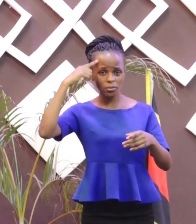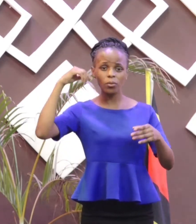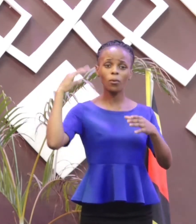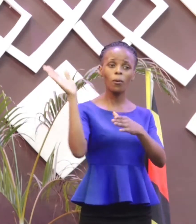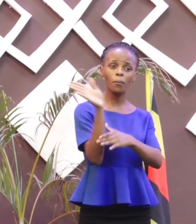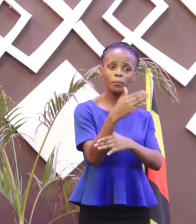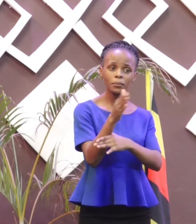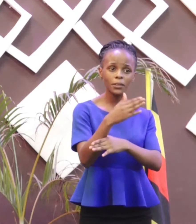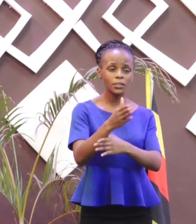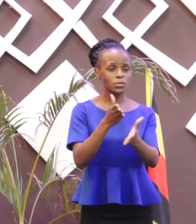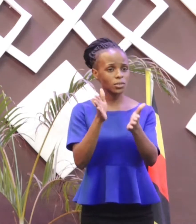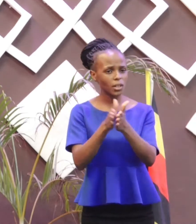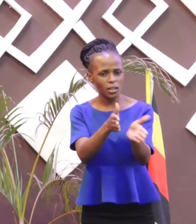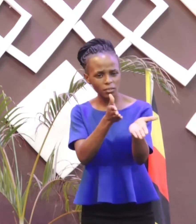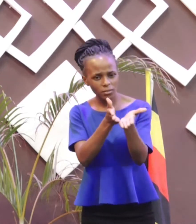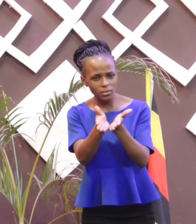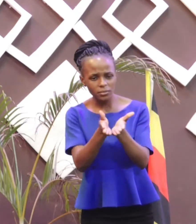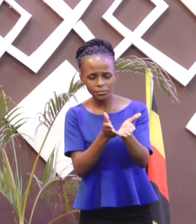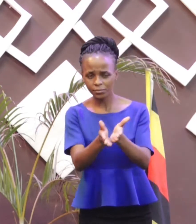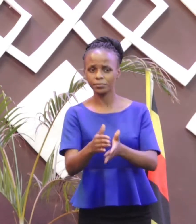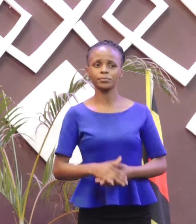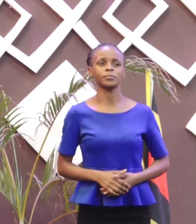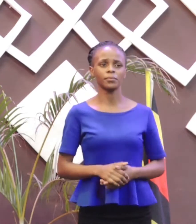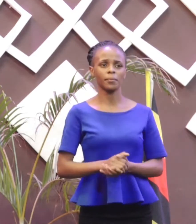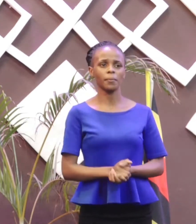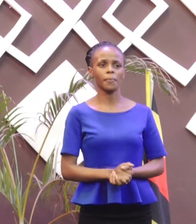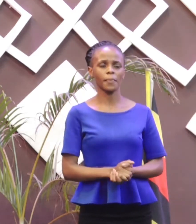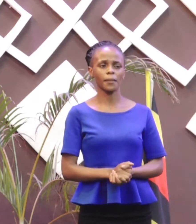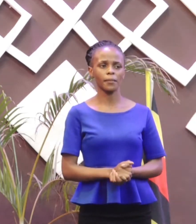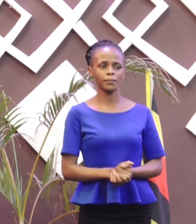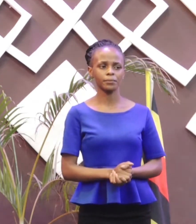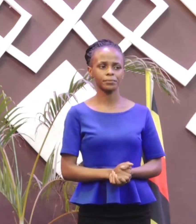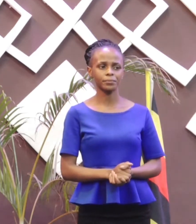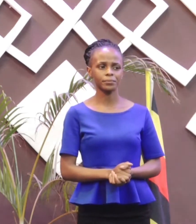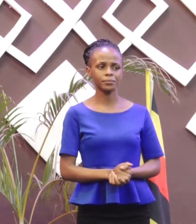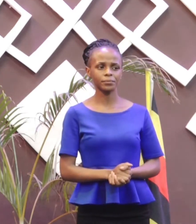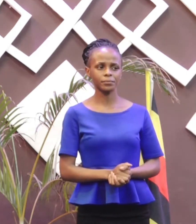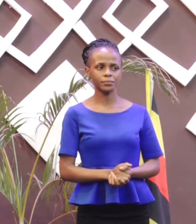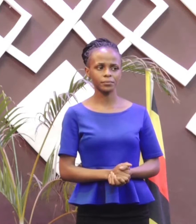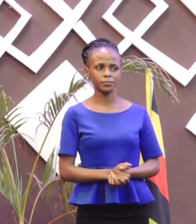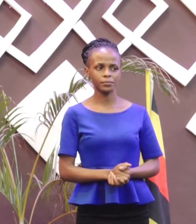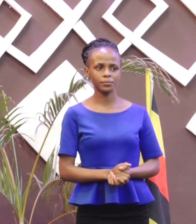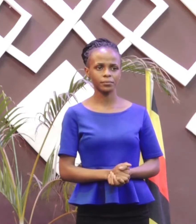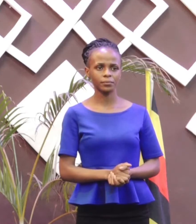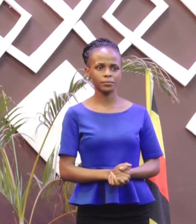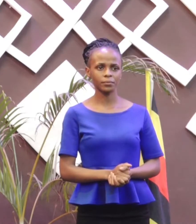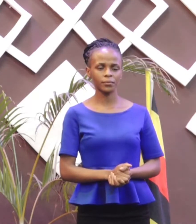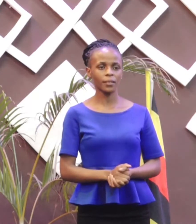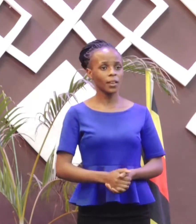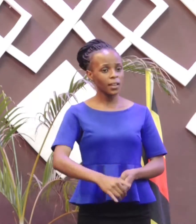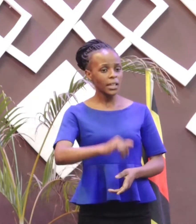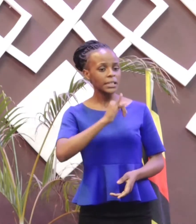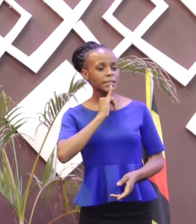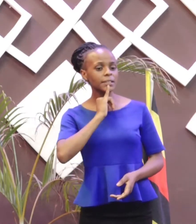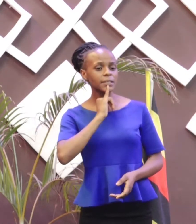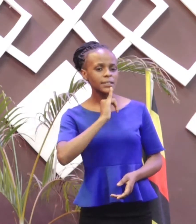boogera, obeere n'ekibuuzo ekigamba nti omuntu ono ayogera alina byampa ebisobola okunyamba okuweereza. Is